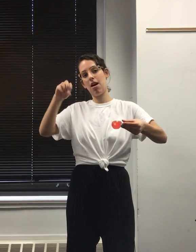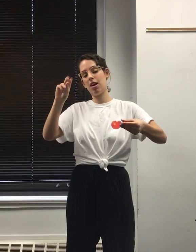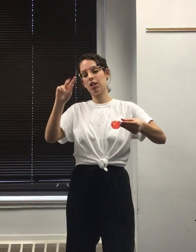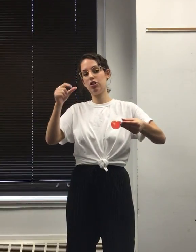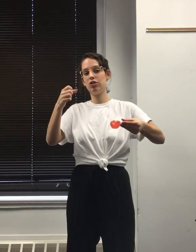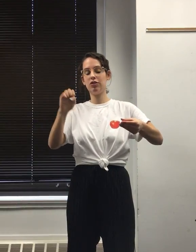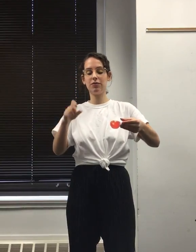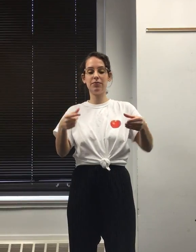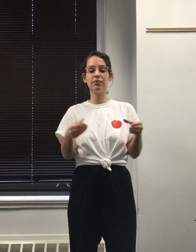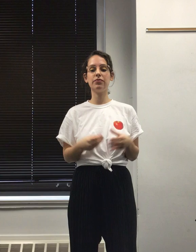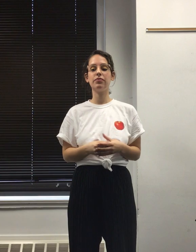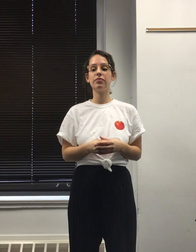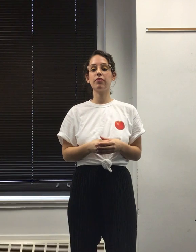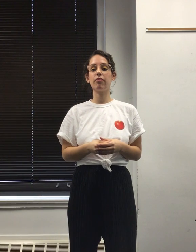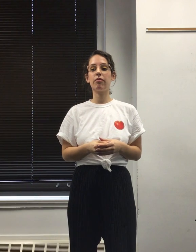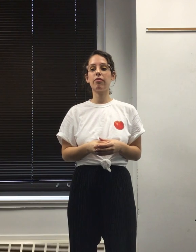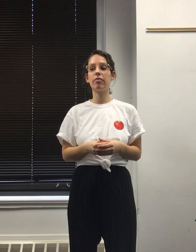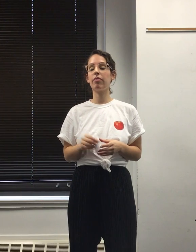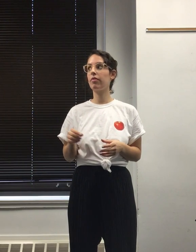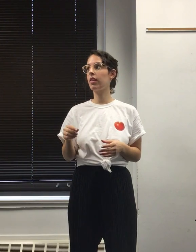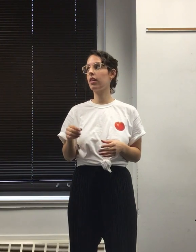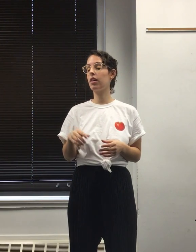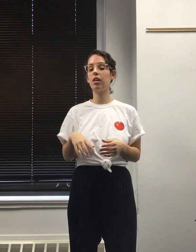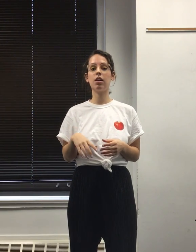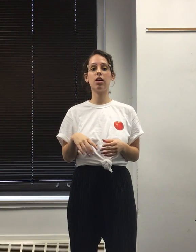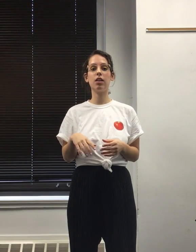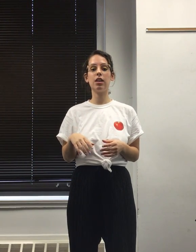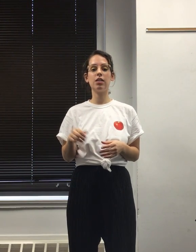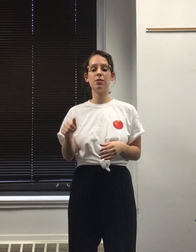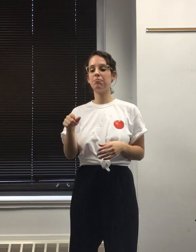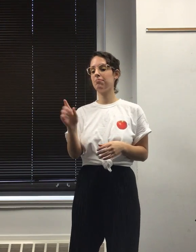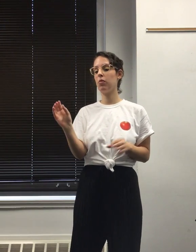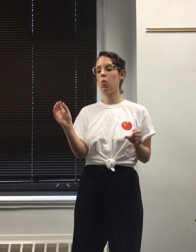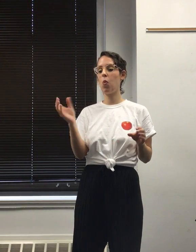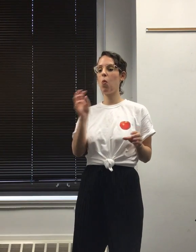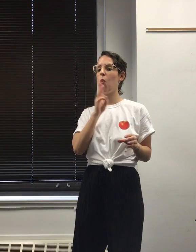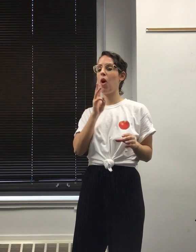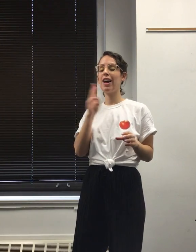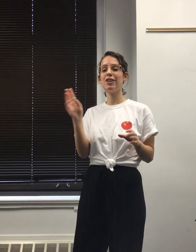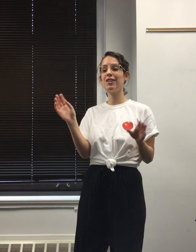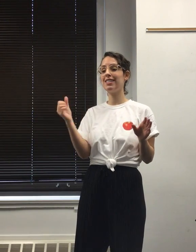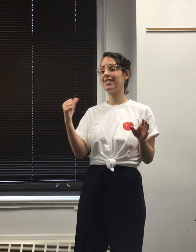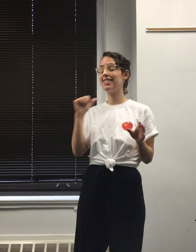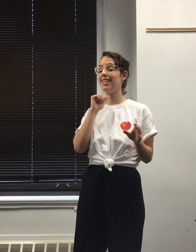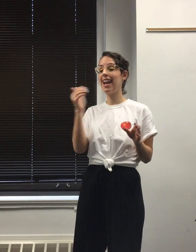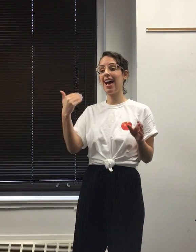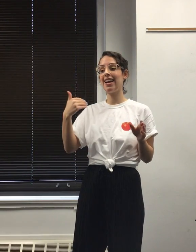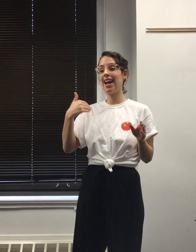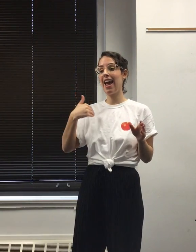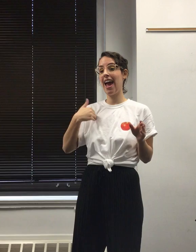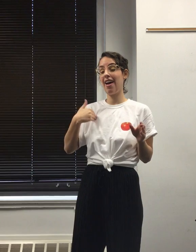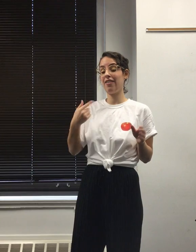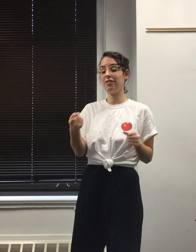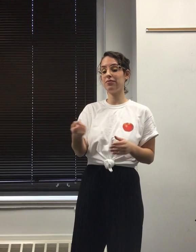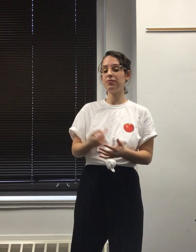Caleb? Why not? Because there's no water in it. Not much water. How could I saturate this one?